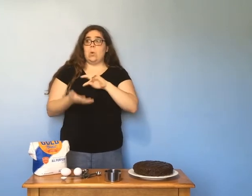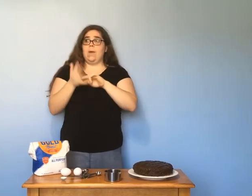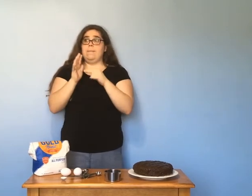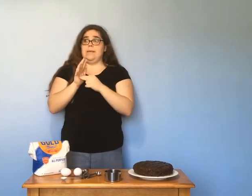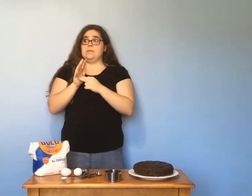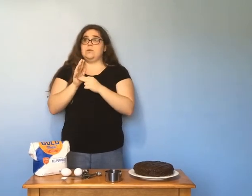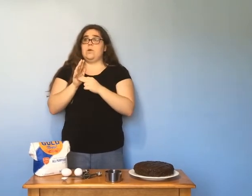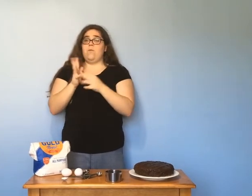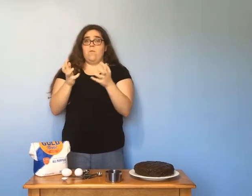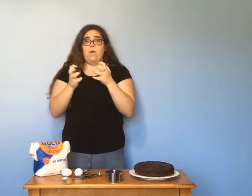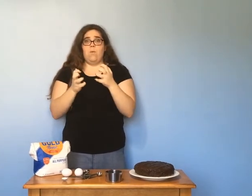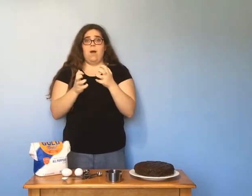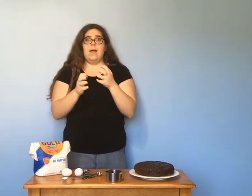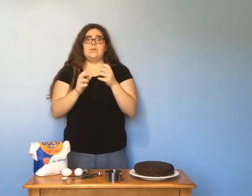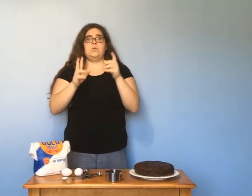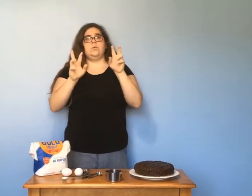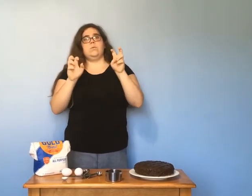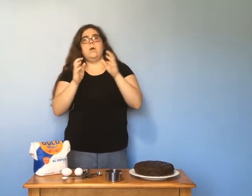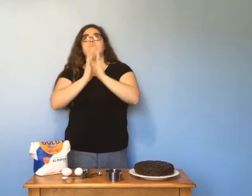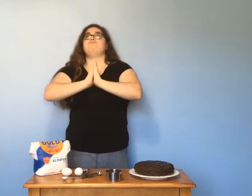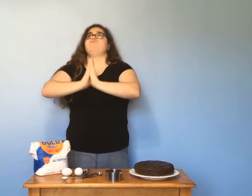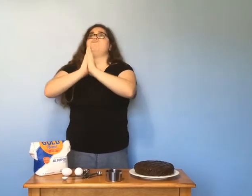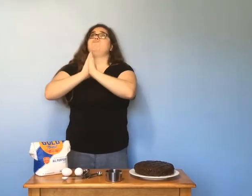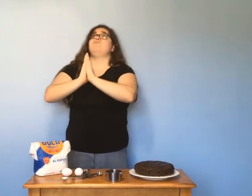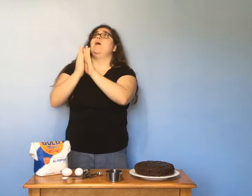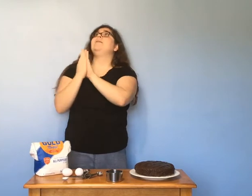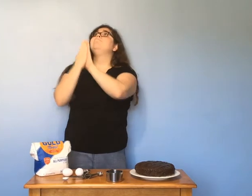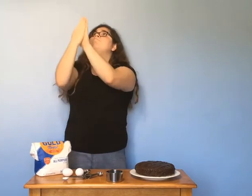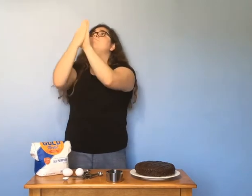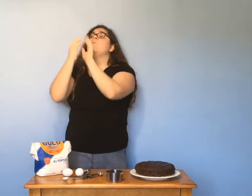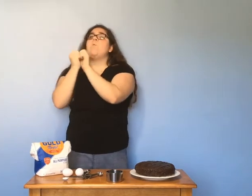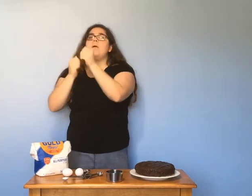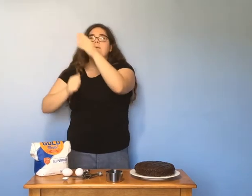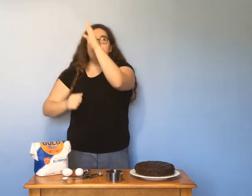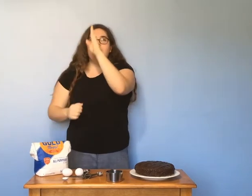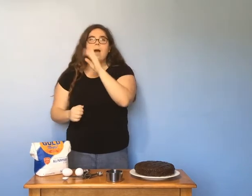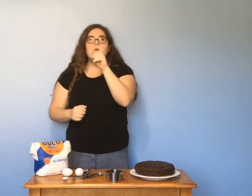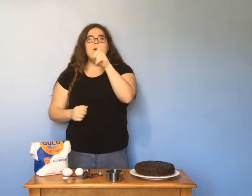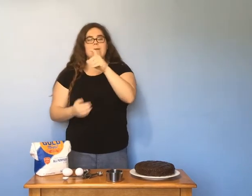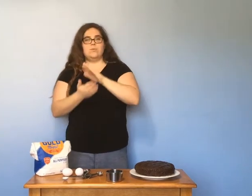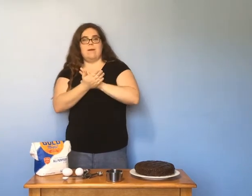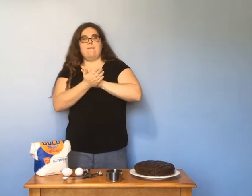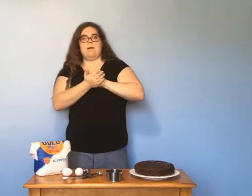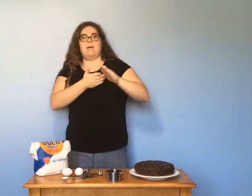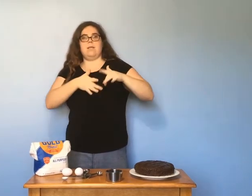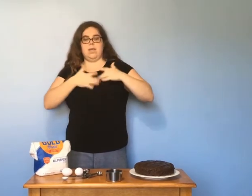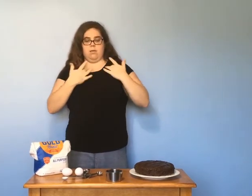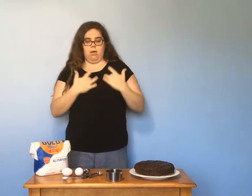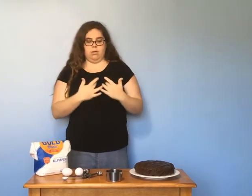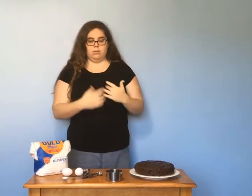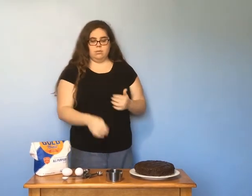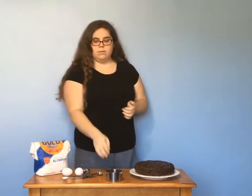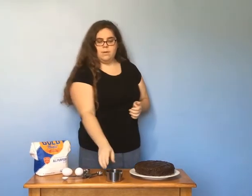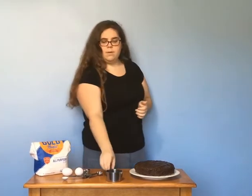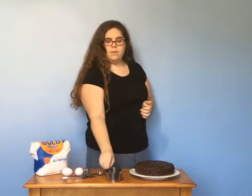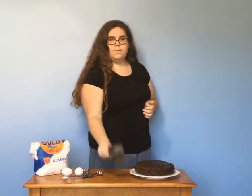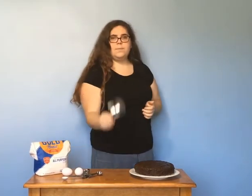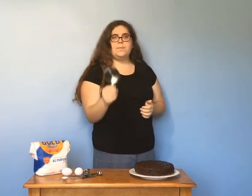forgive us of our sins. So when we're praying and having that fellowship with God, our heart needs to be